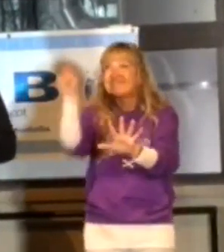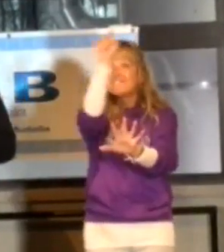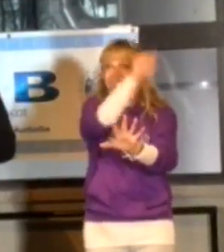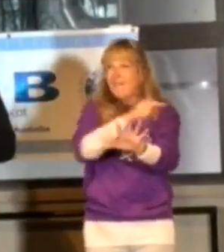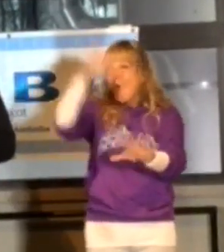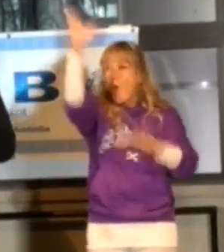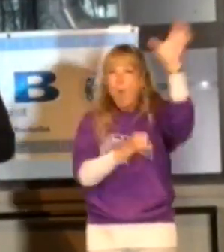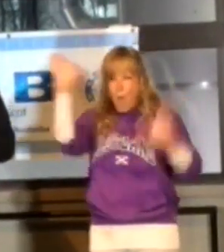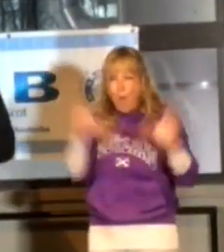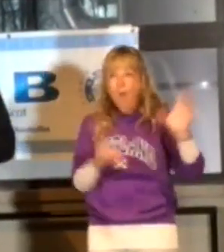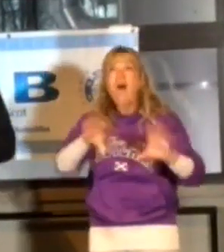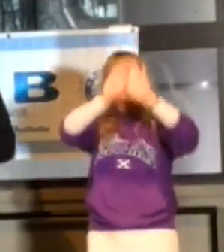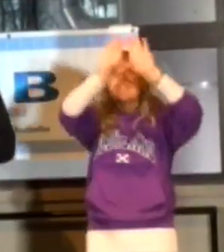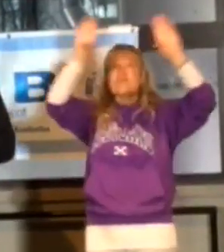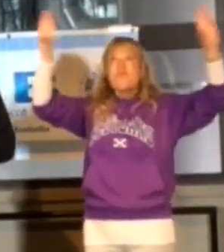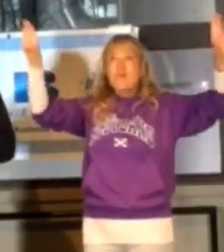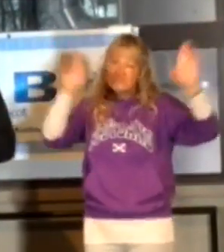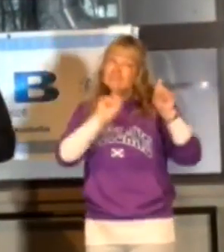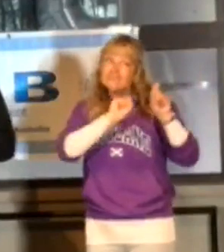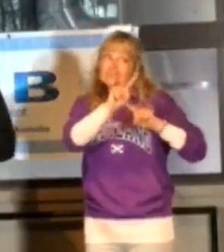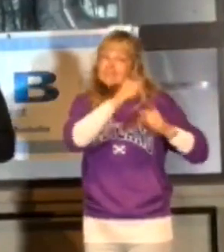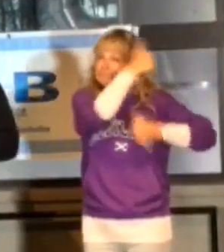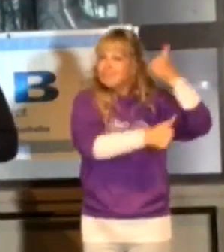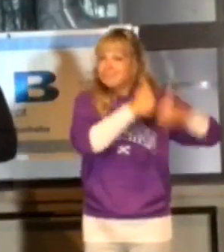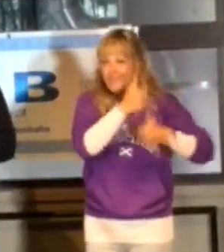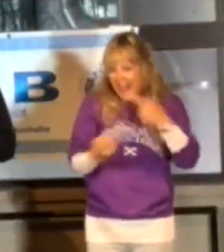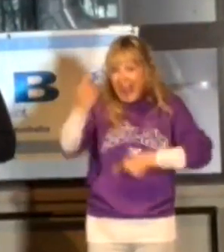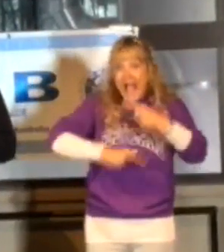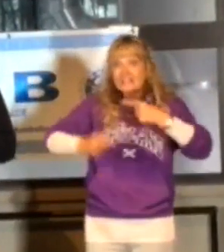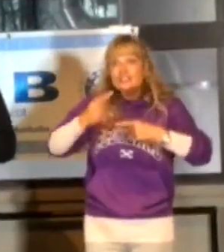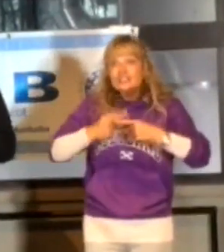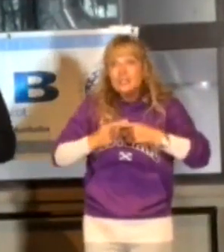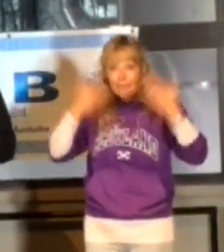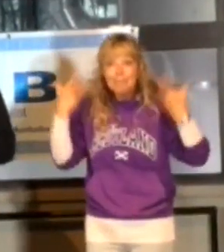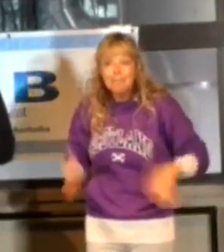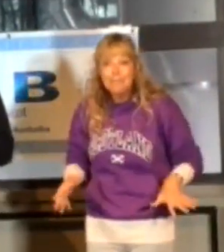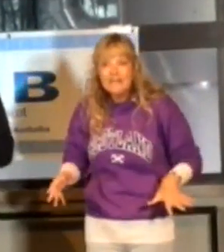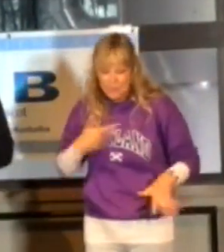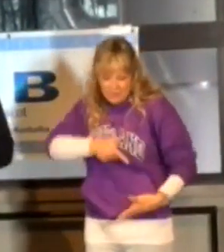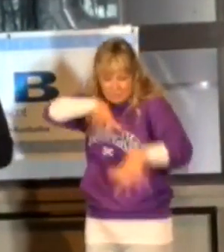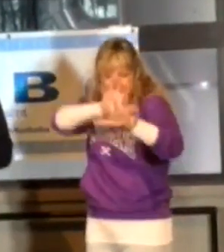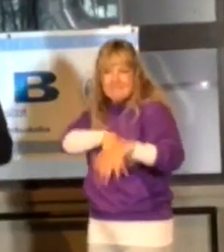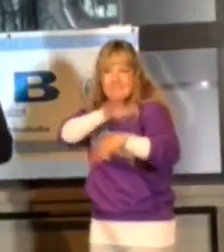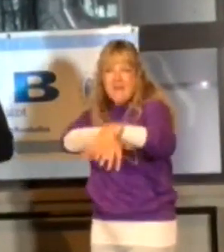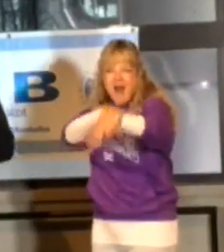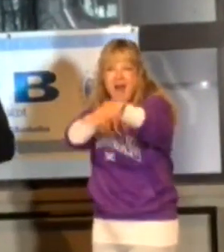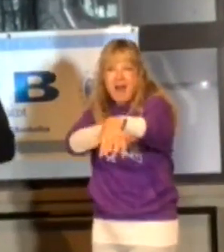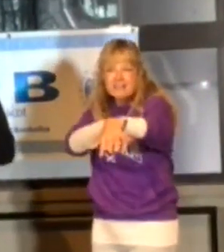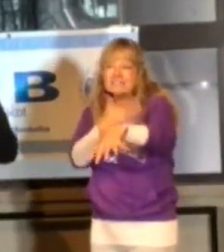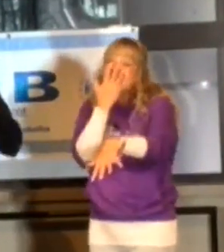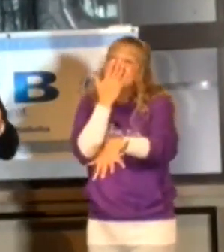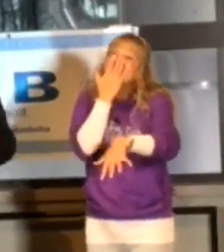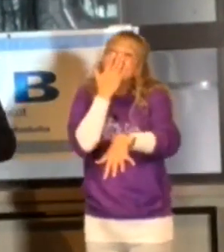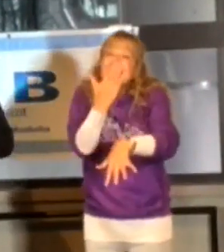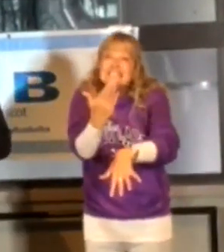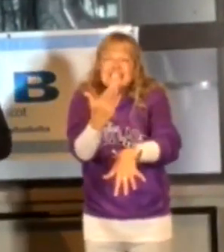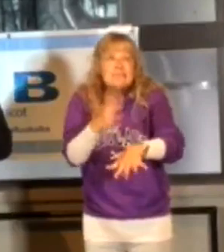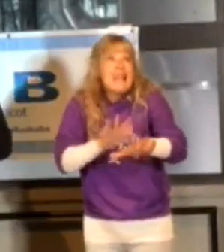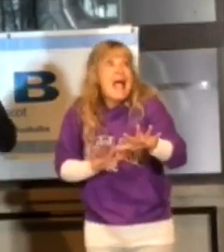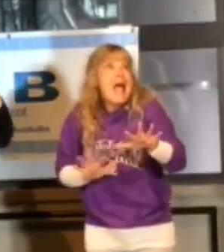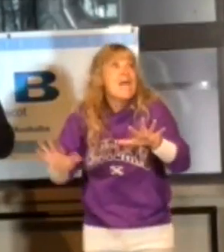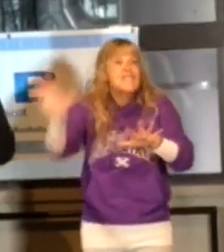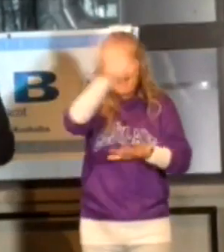Scotland, All Under One Banner in particular. Last year, we marched, it seemed, everywhere,